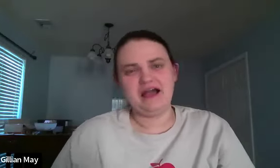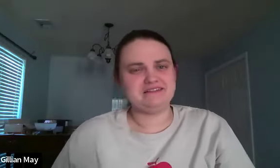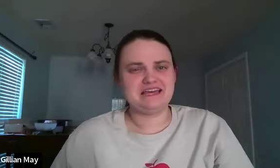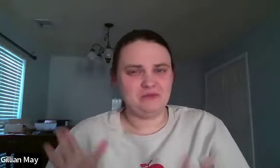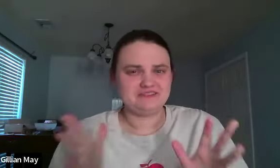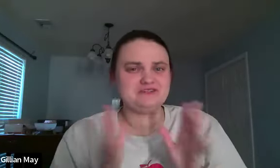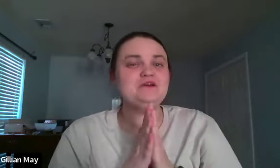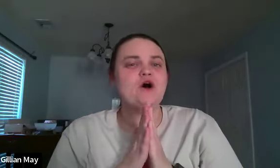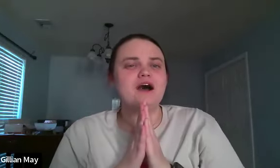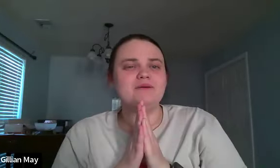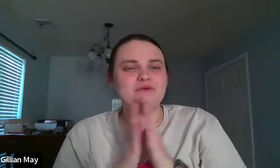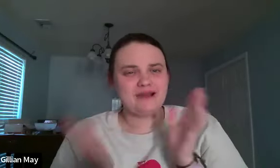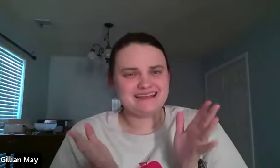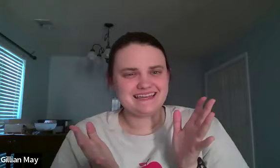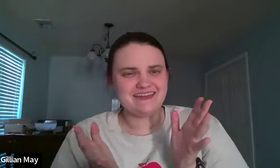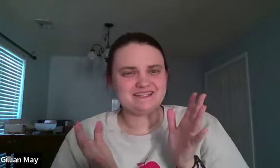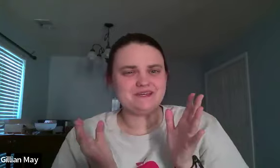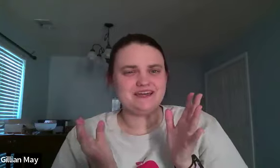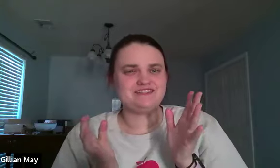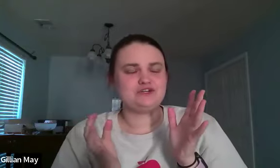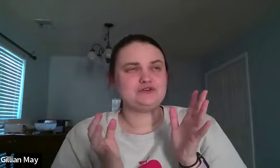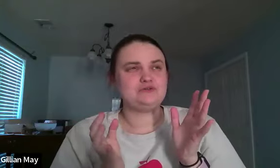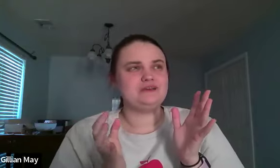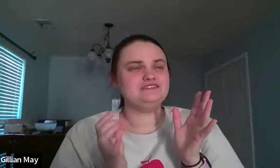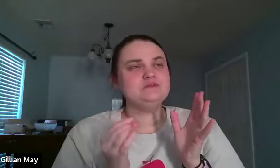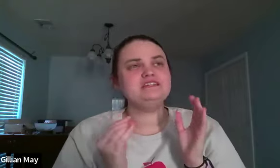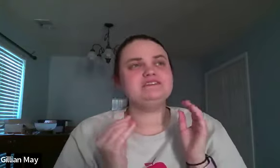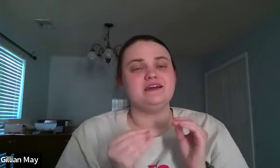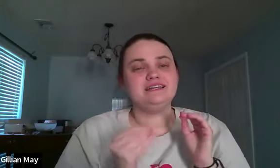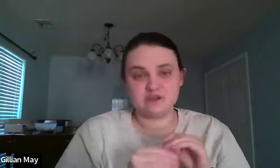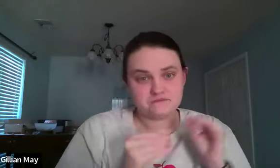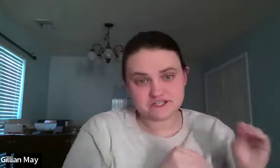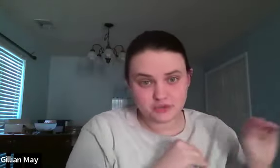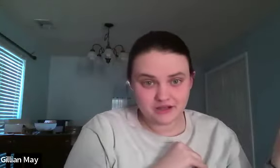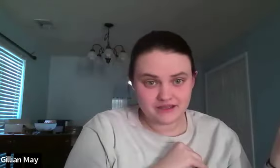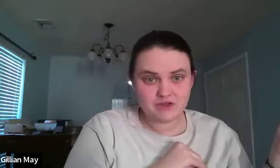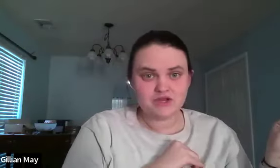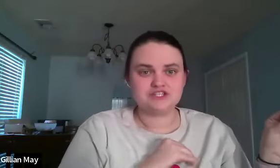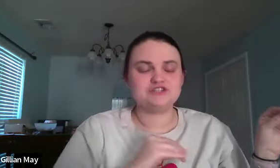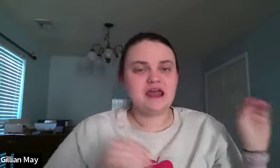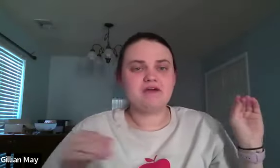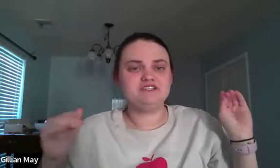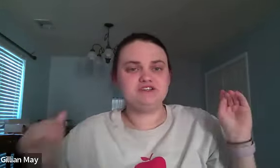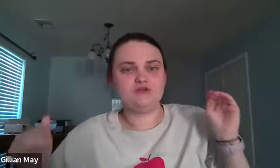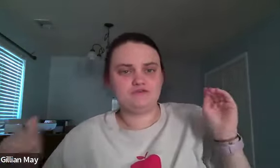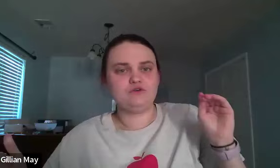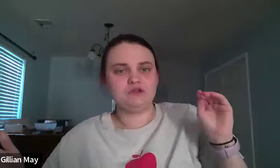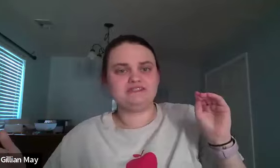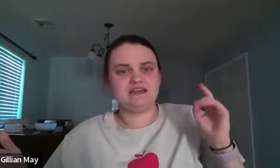how does that help answer? The way I say that is because it's almost like the sign itself is a shortcut because you're not having to go the full-blown signing